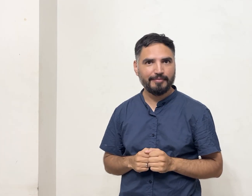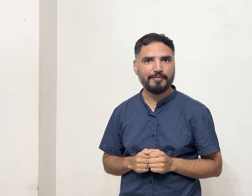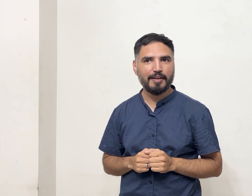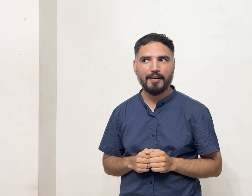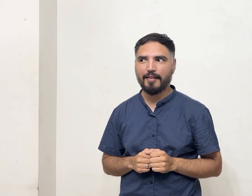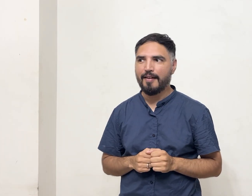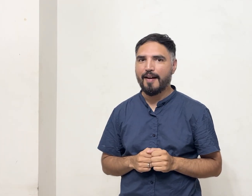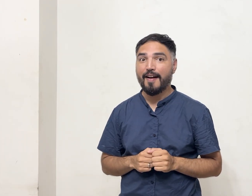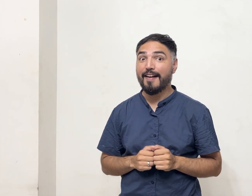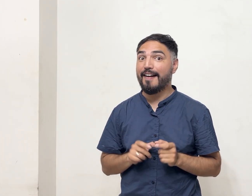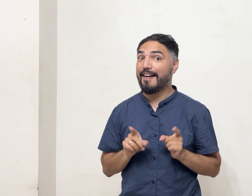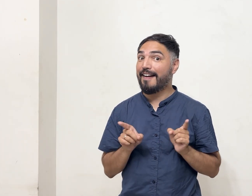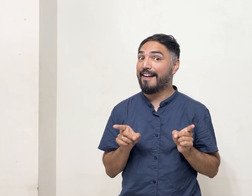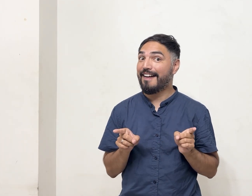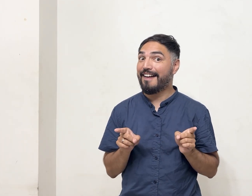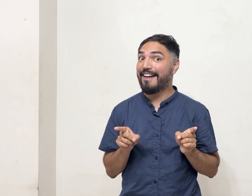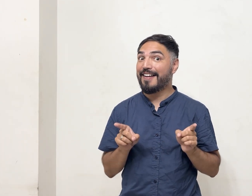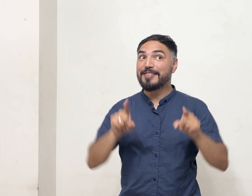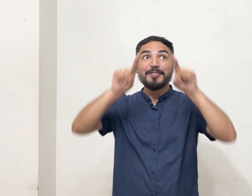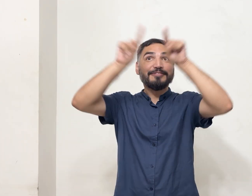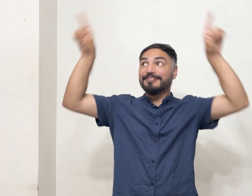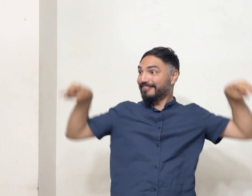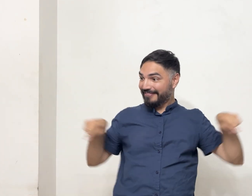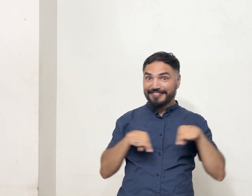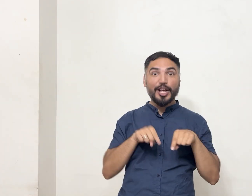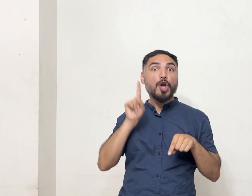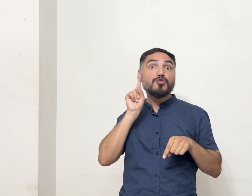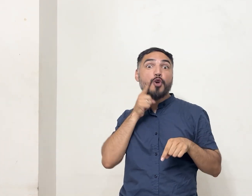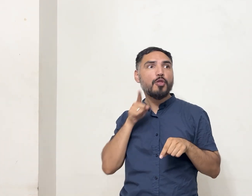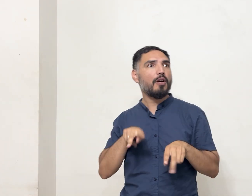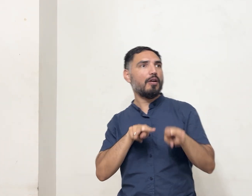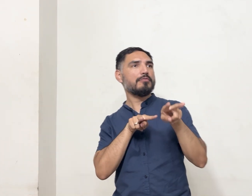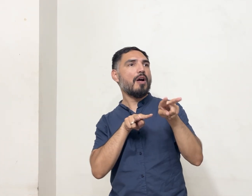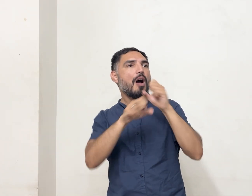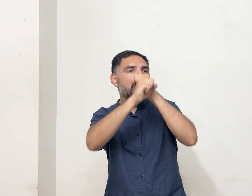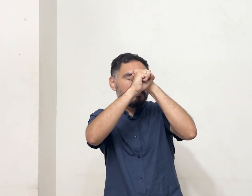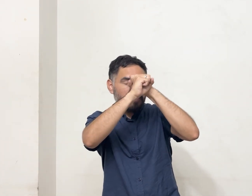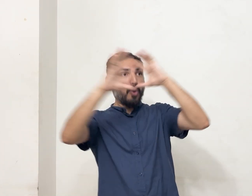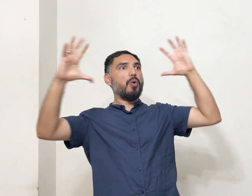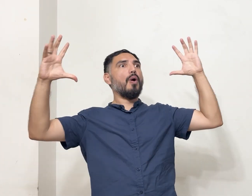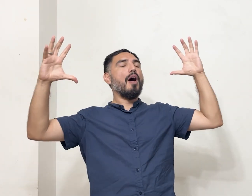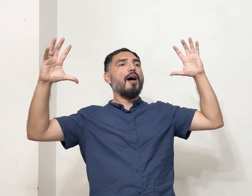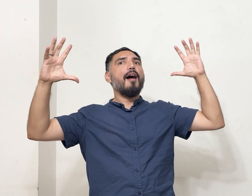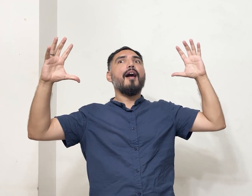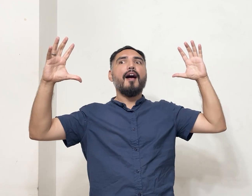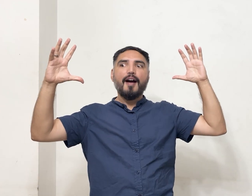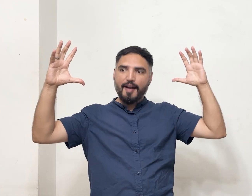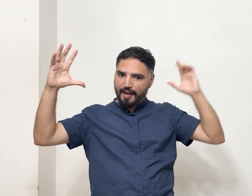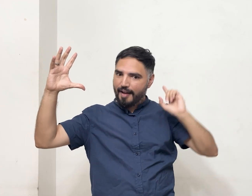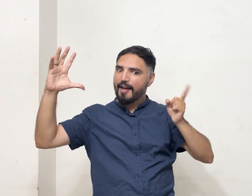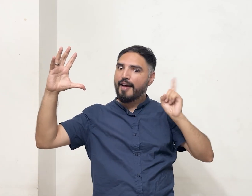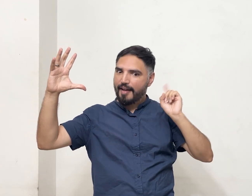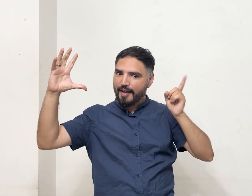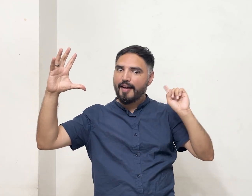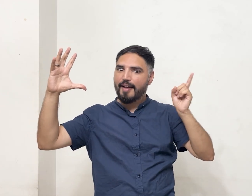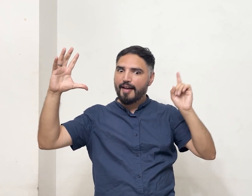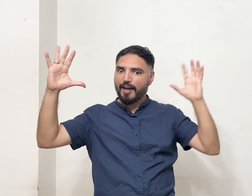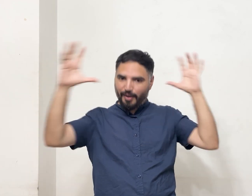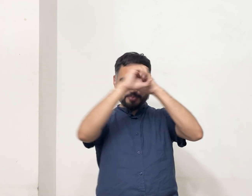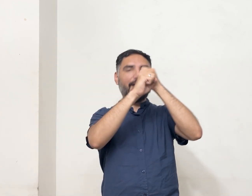you notice? That scene, that mental picture, is what allows a deaf person to truly visualize